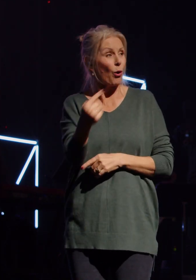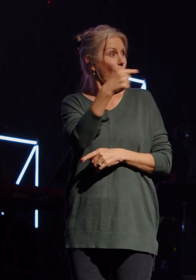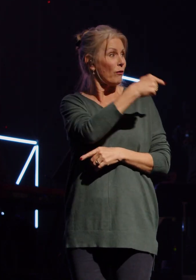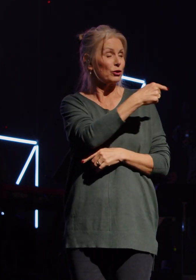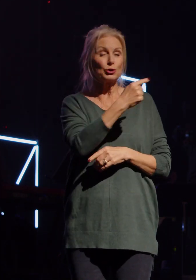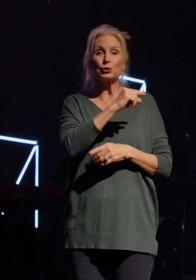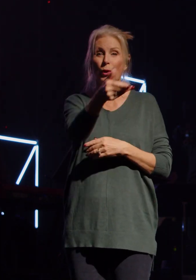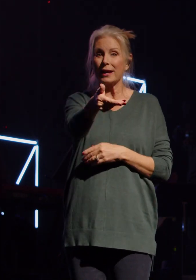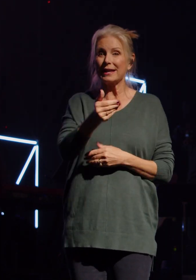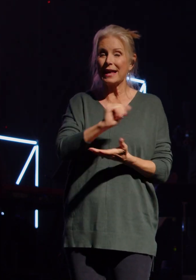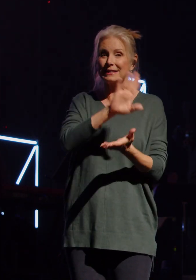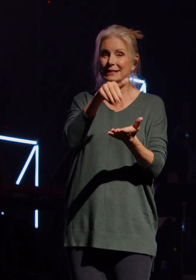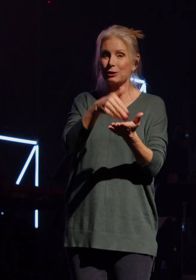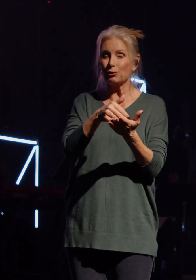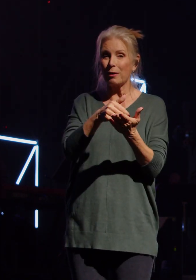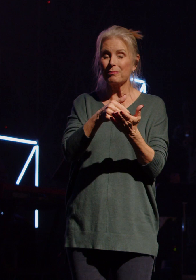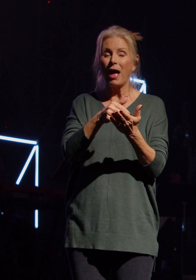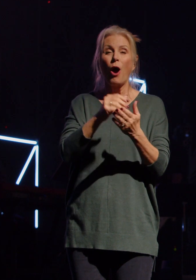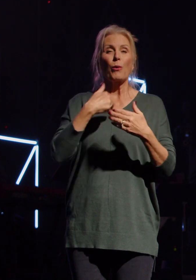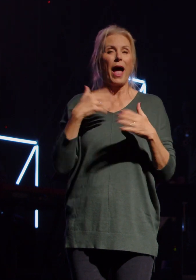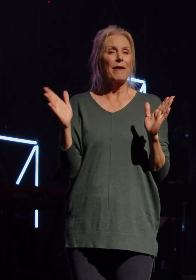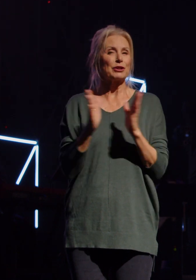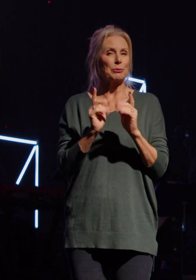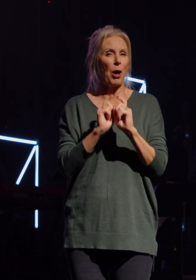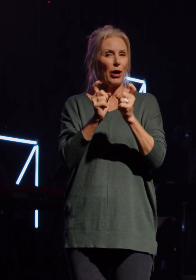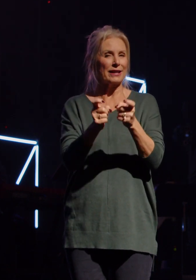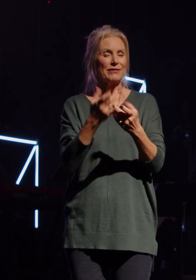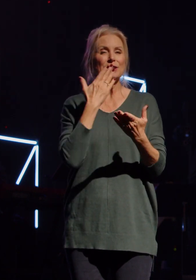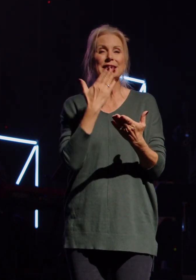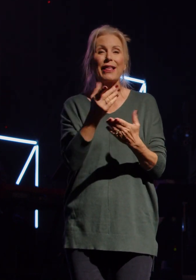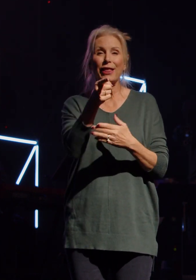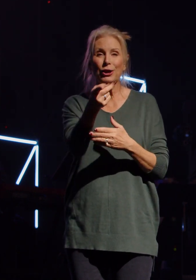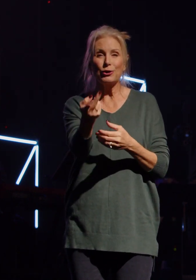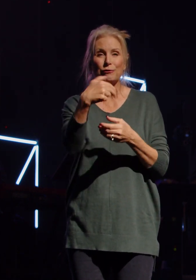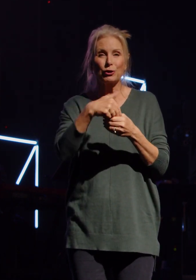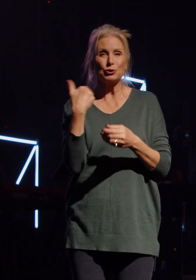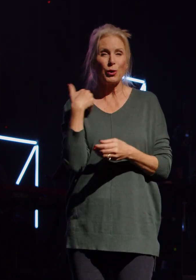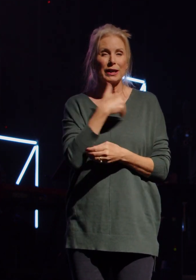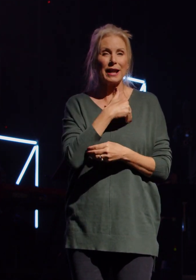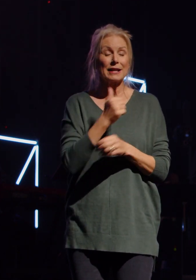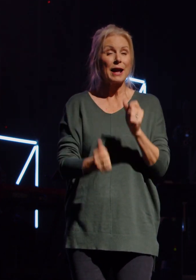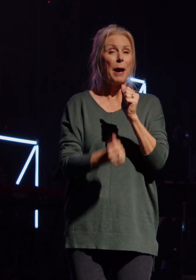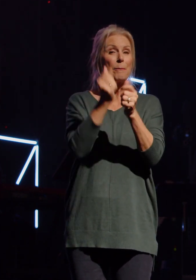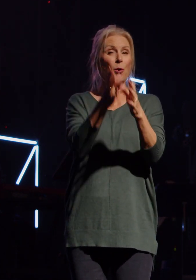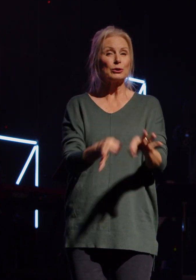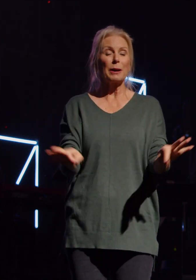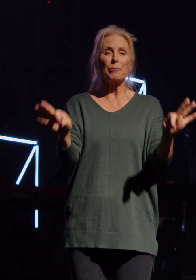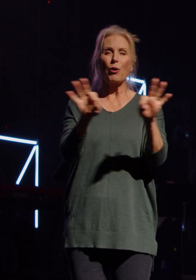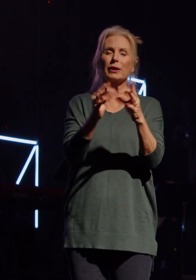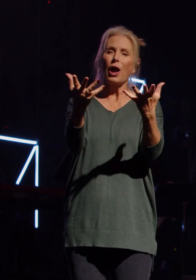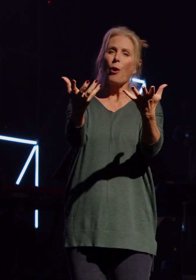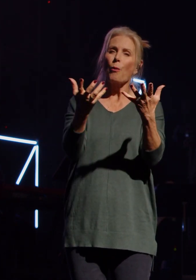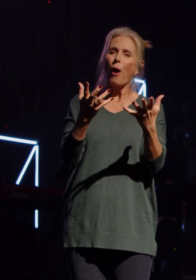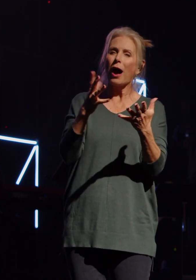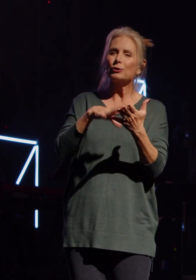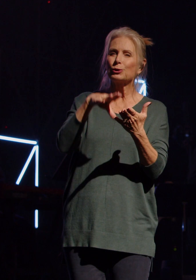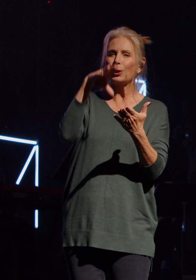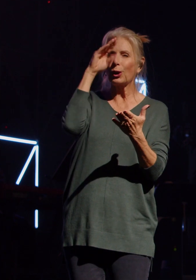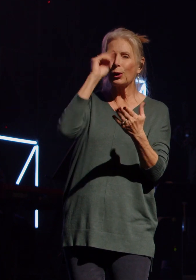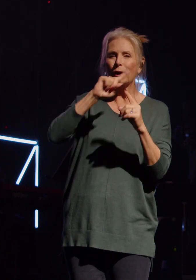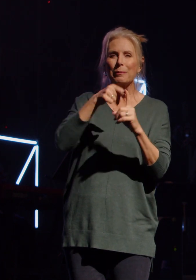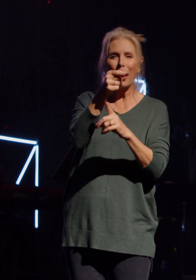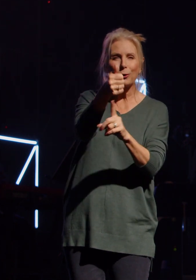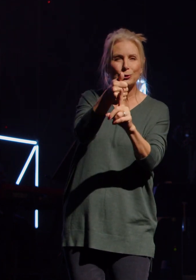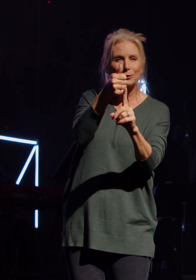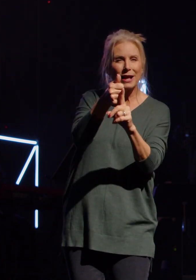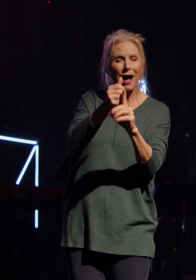where the doors are lit up, and we'll have a small gift to say thank you for joining us, and then most importantly, would love to learn your story and hear how it is